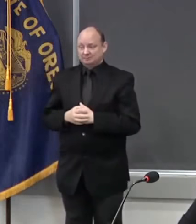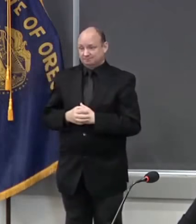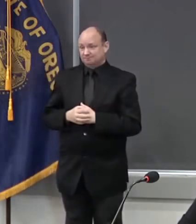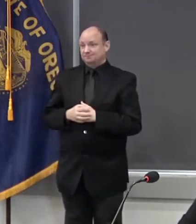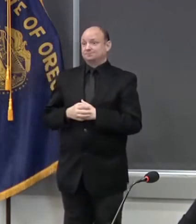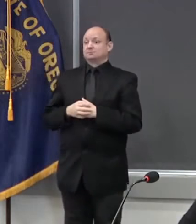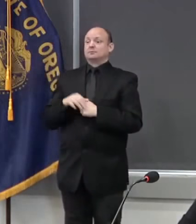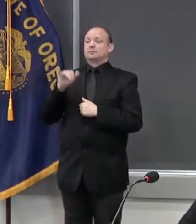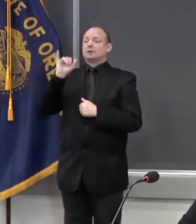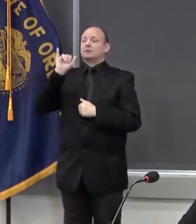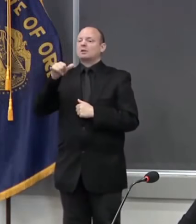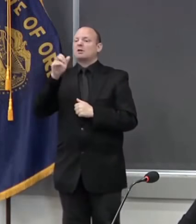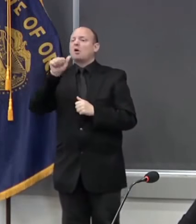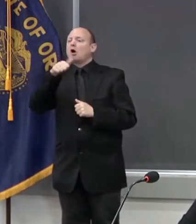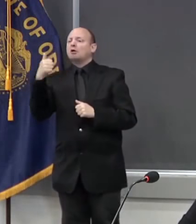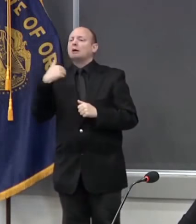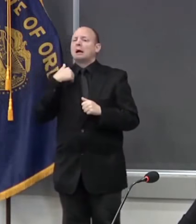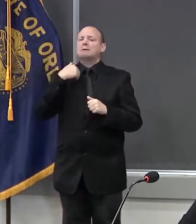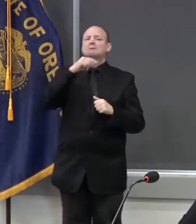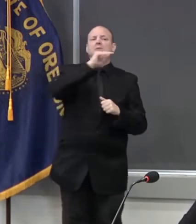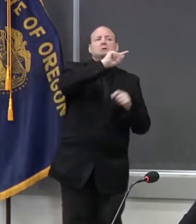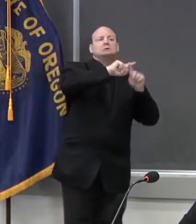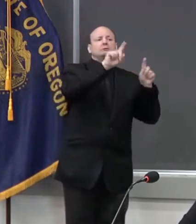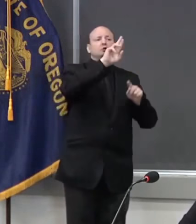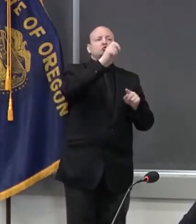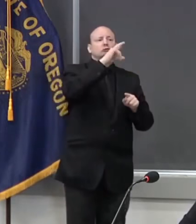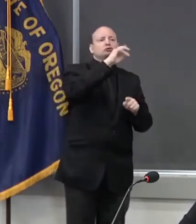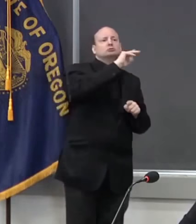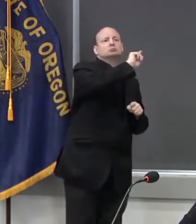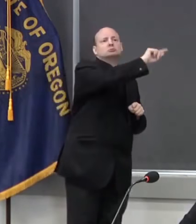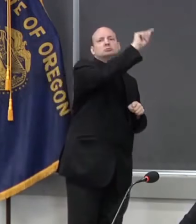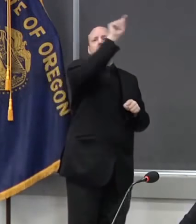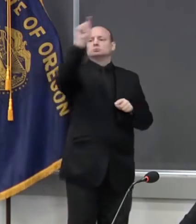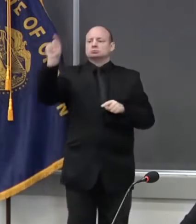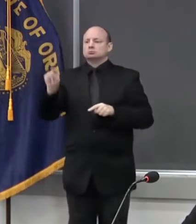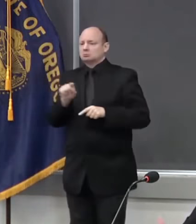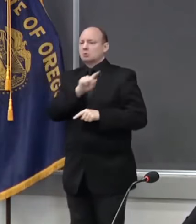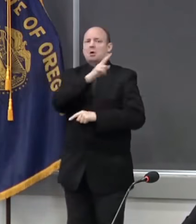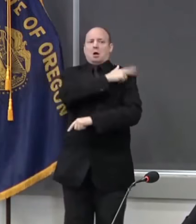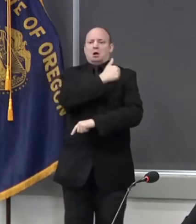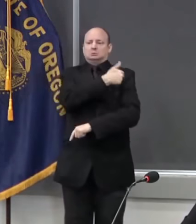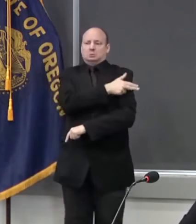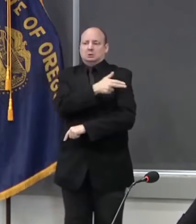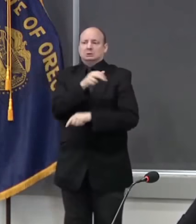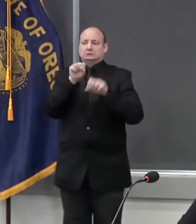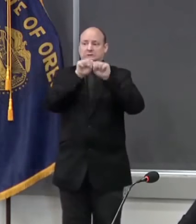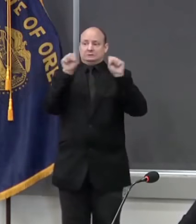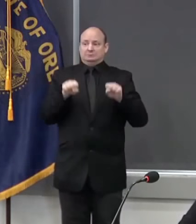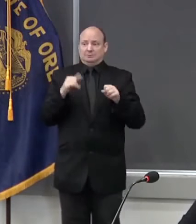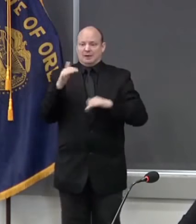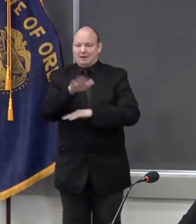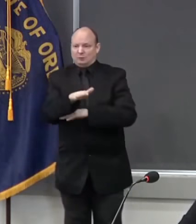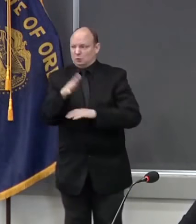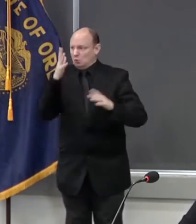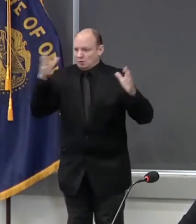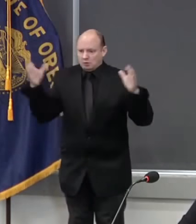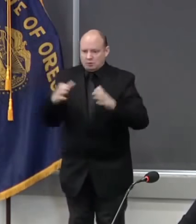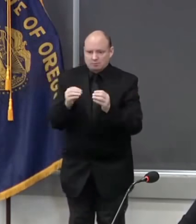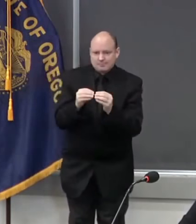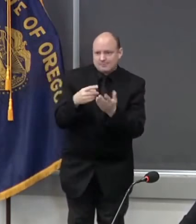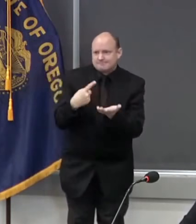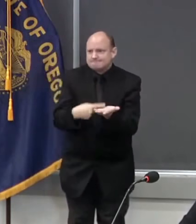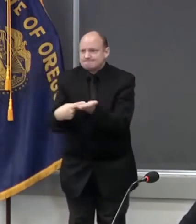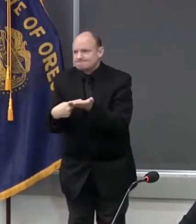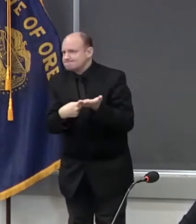capacity shortages in other regions, the major hospital systems are convening this afternoon to discuss the situation in keeping with Oregon's